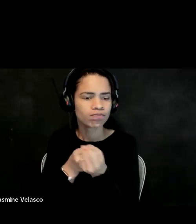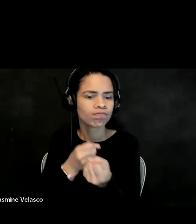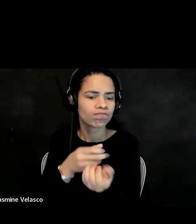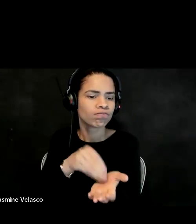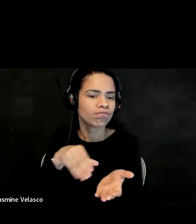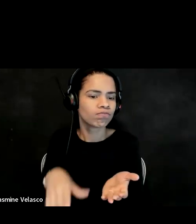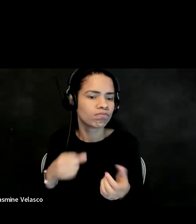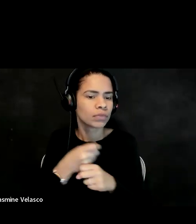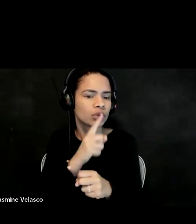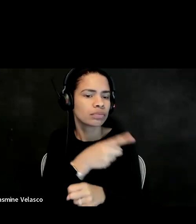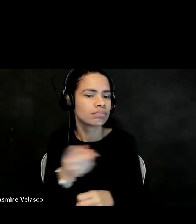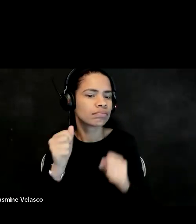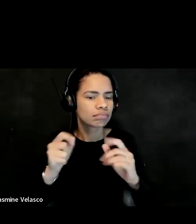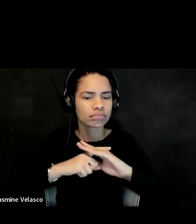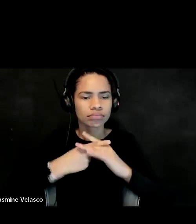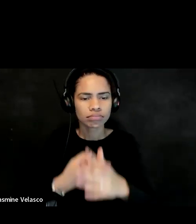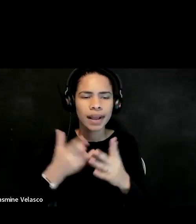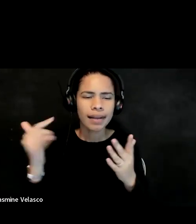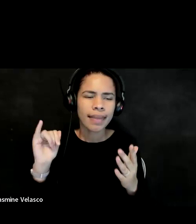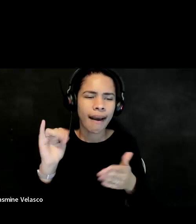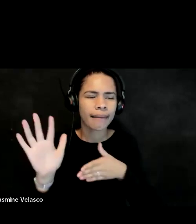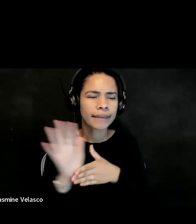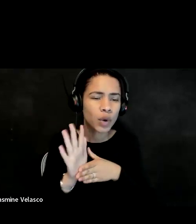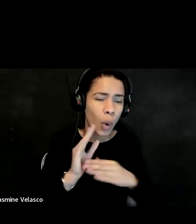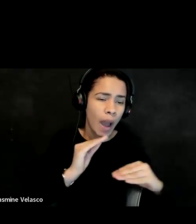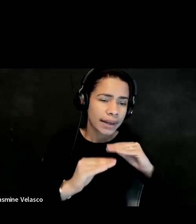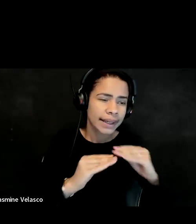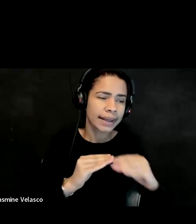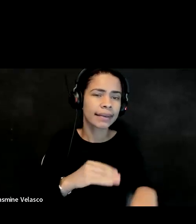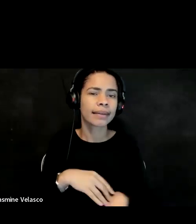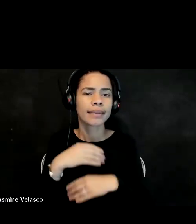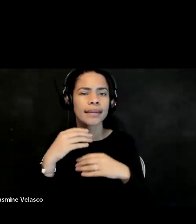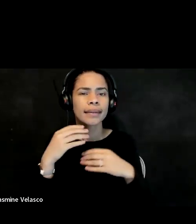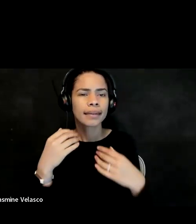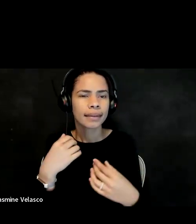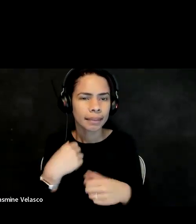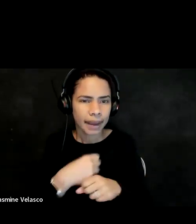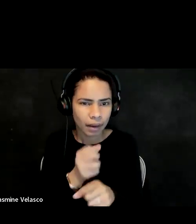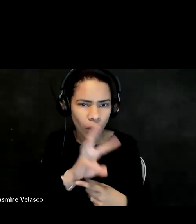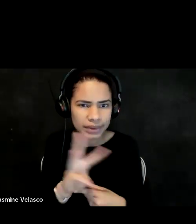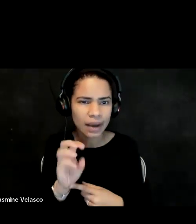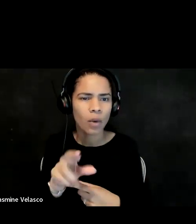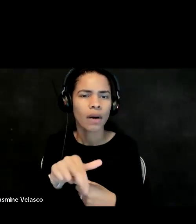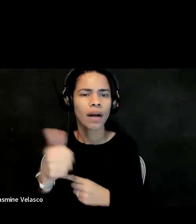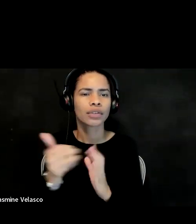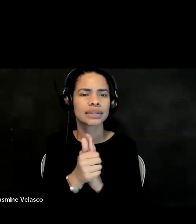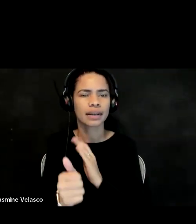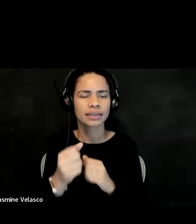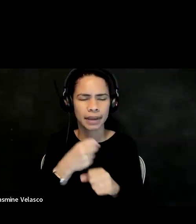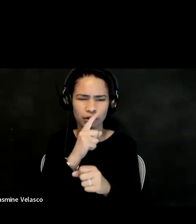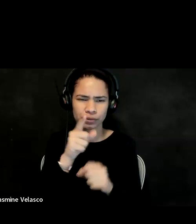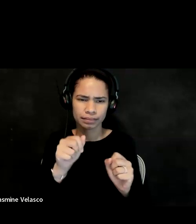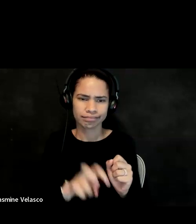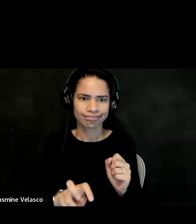editing, building websites, and other skills that get them pointed in the right direction. So, you know, our goal is not only to help